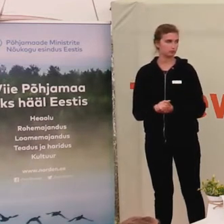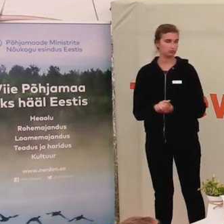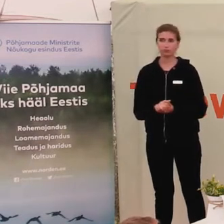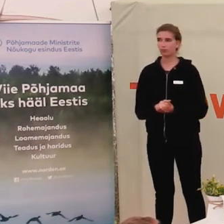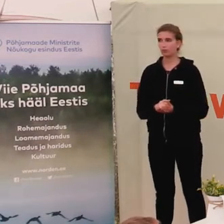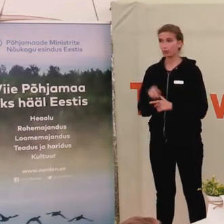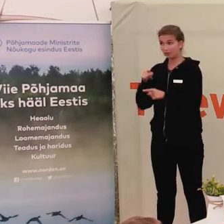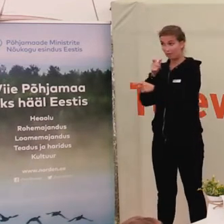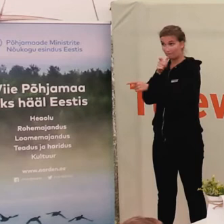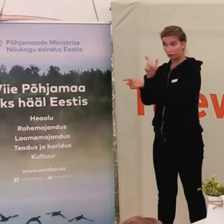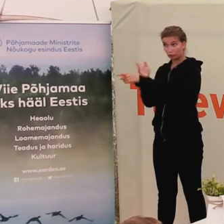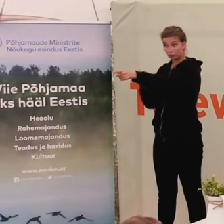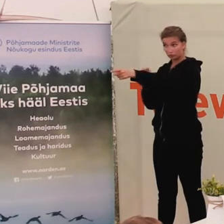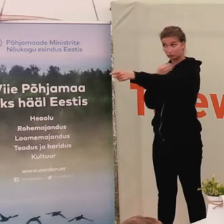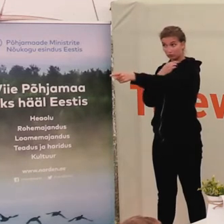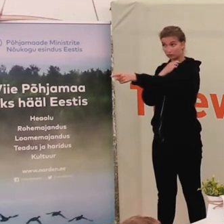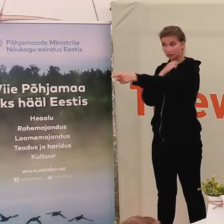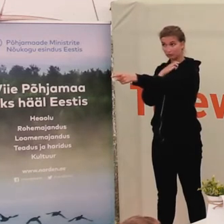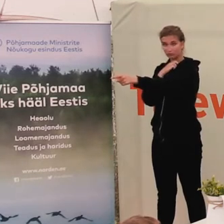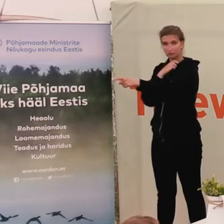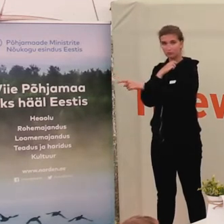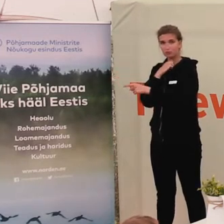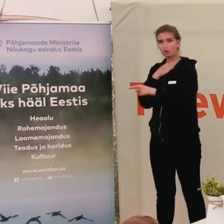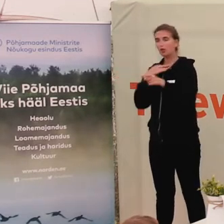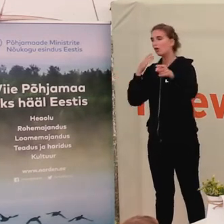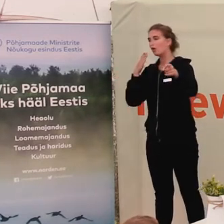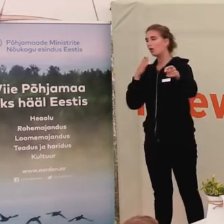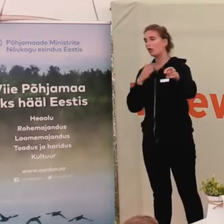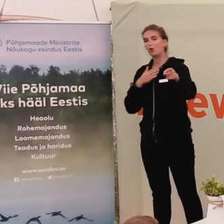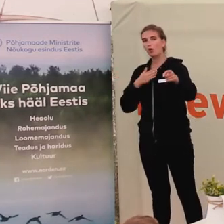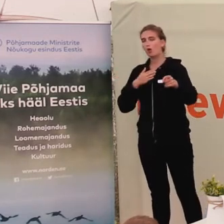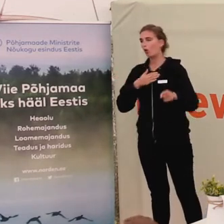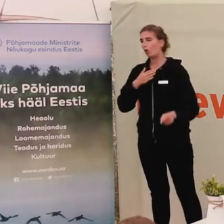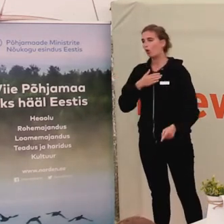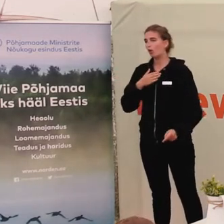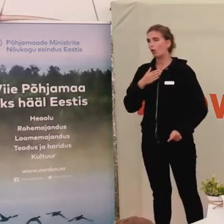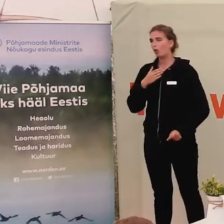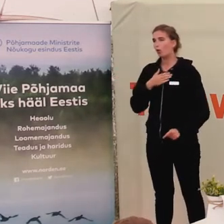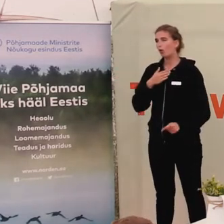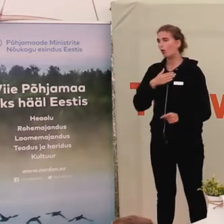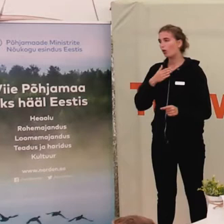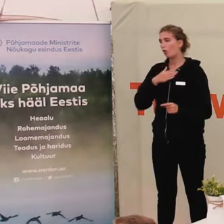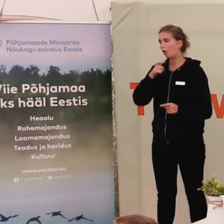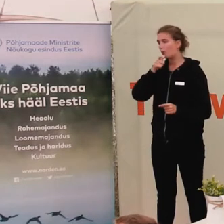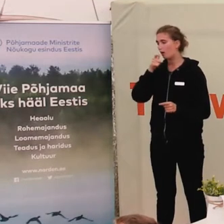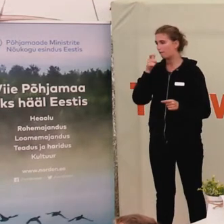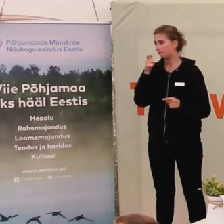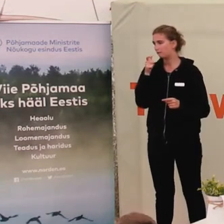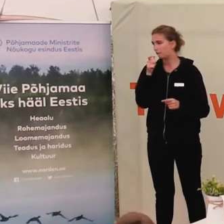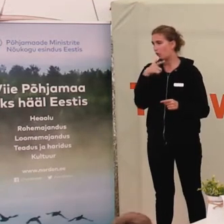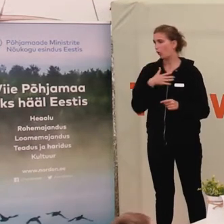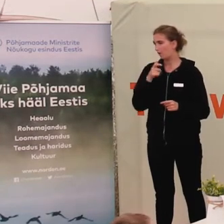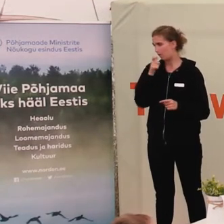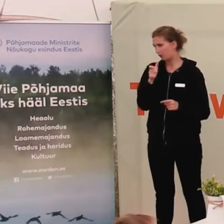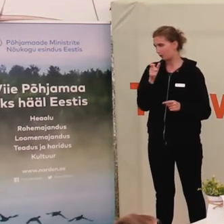There's an answer probably in the audience. My answer is that the next discussion here will be on